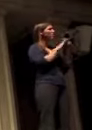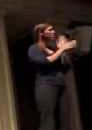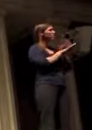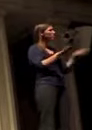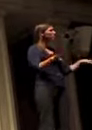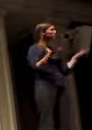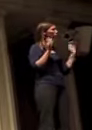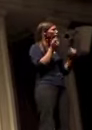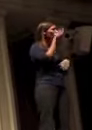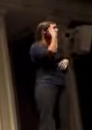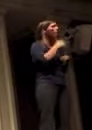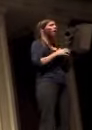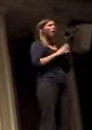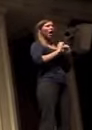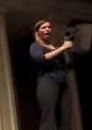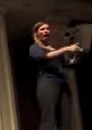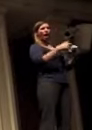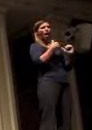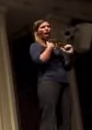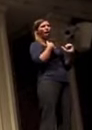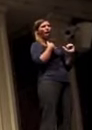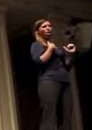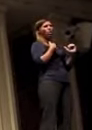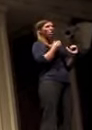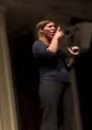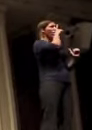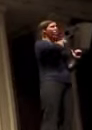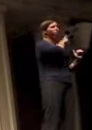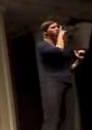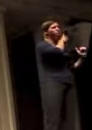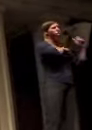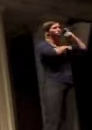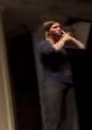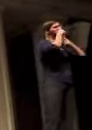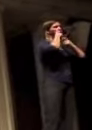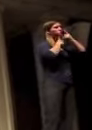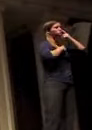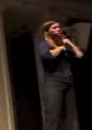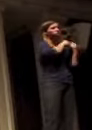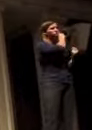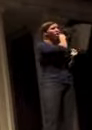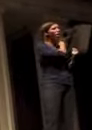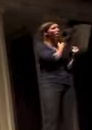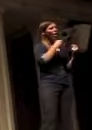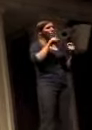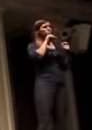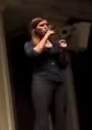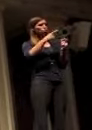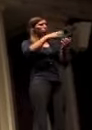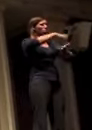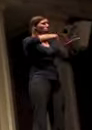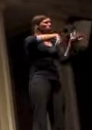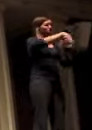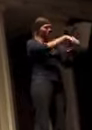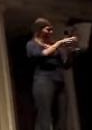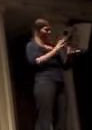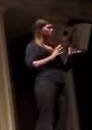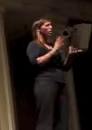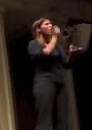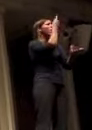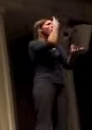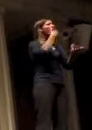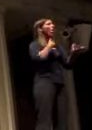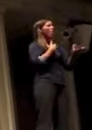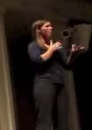fake tears and truth? See, I will air fields of my dirty laundry so you may see where my heart bleeds and my bruises go. And I will tell